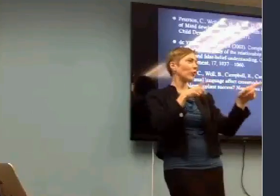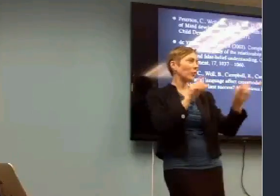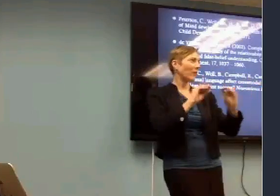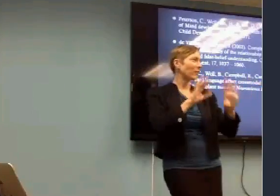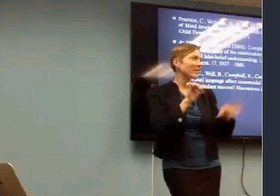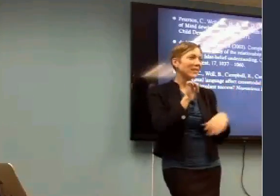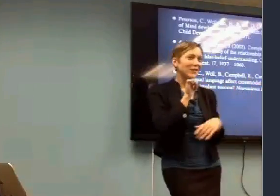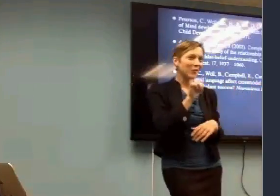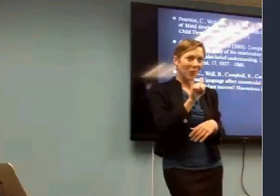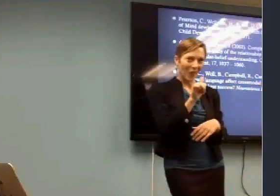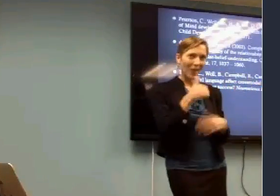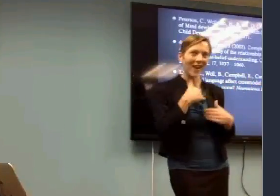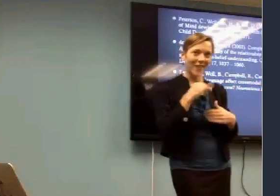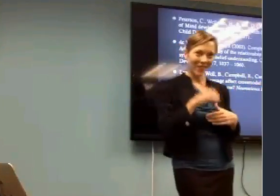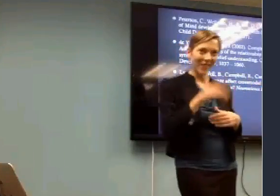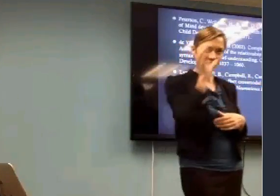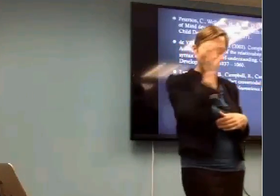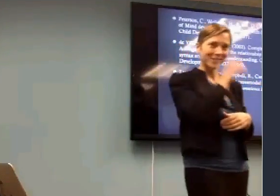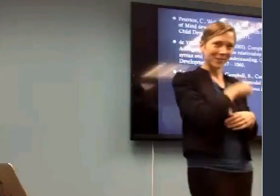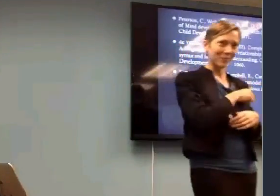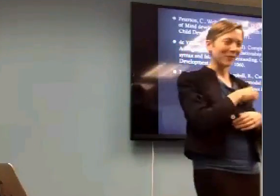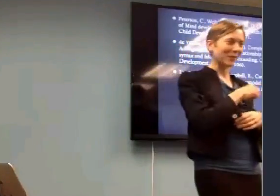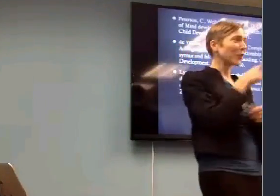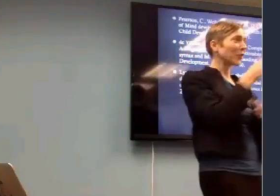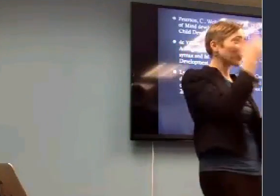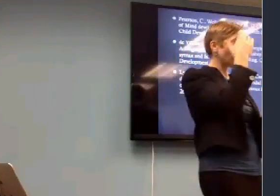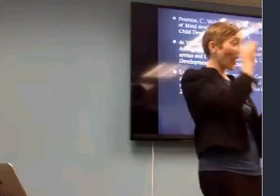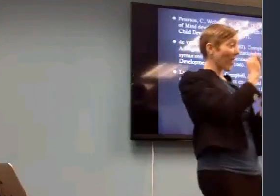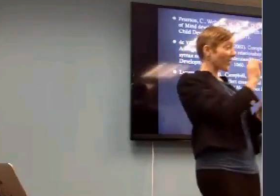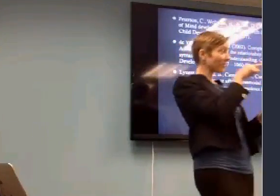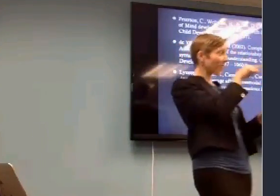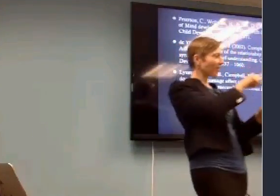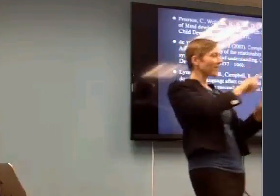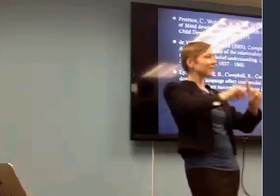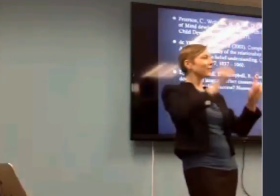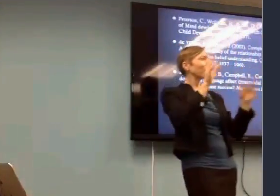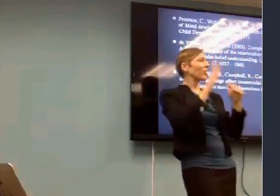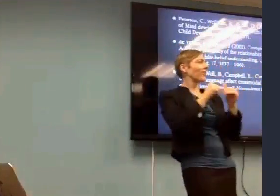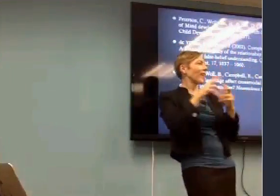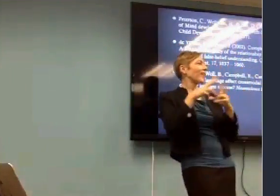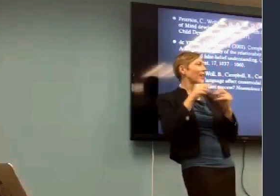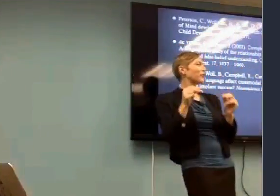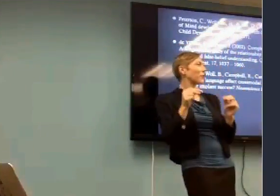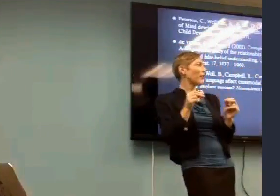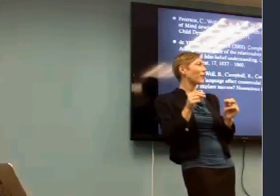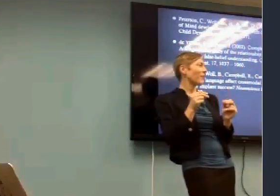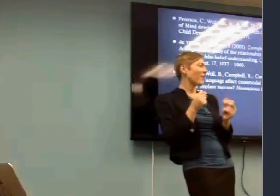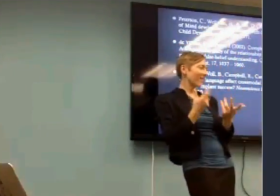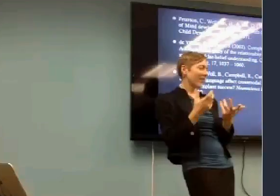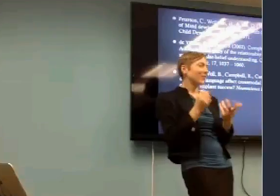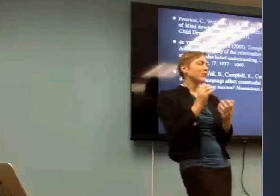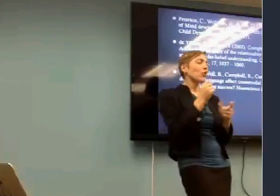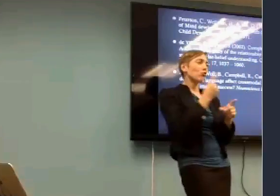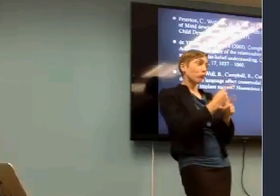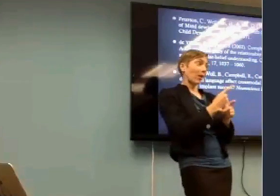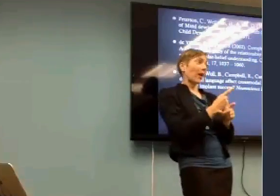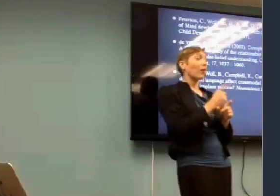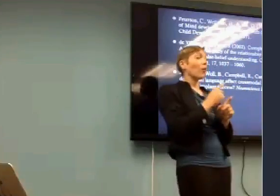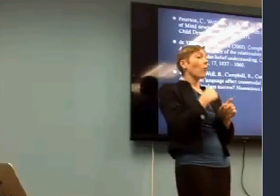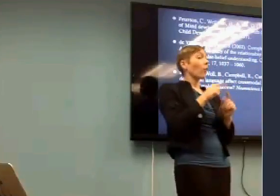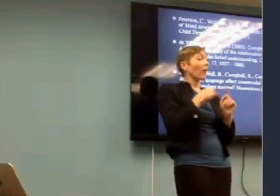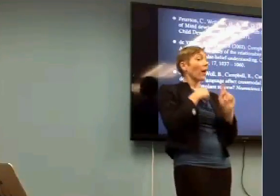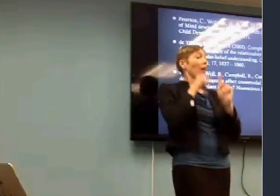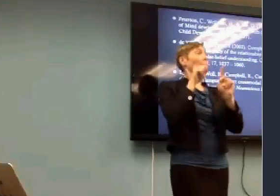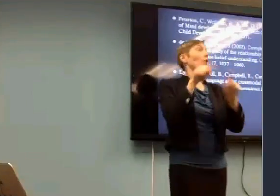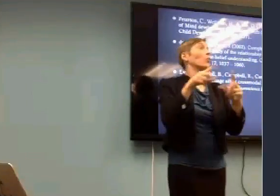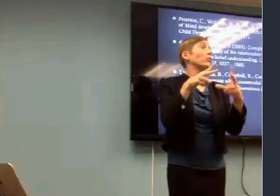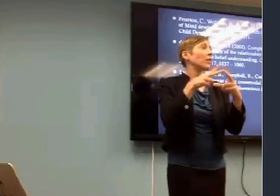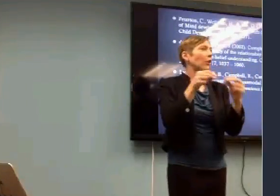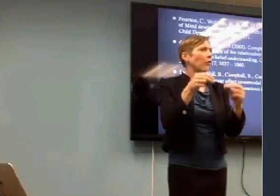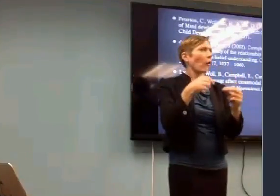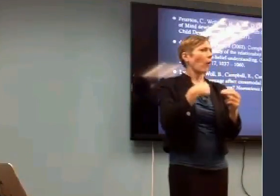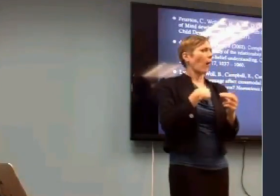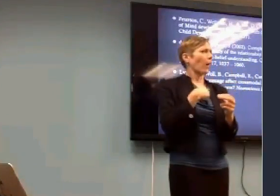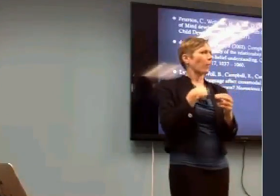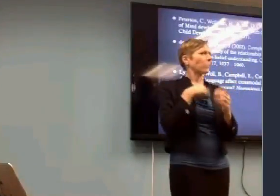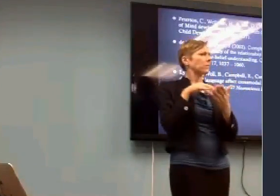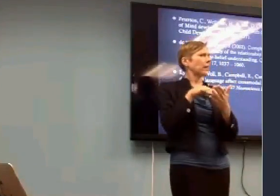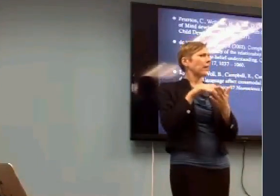all the same all around the world, and obviously you don't have that assumption. So you know that in that question, it shows that you know that there is a difference between American Sign Language and